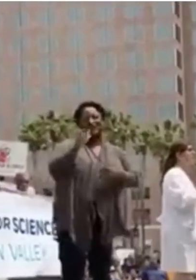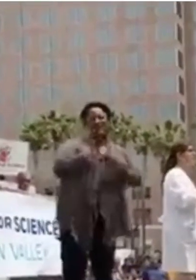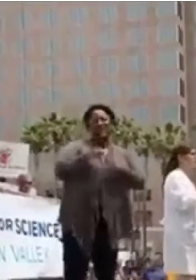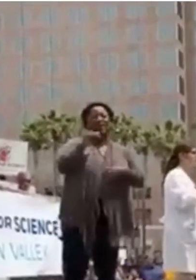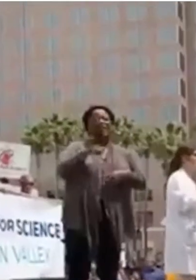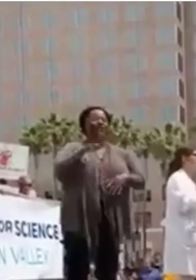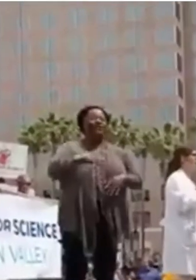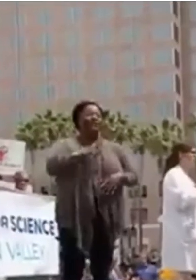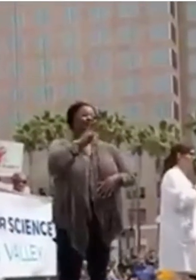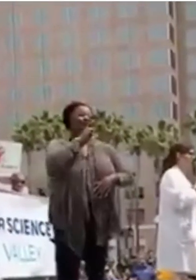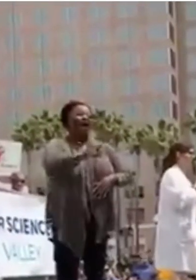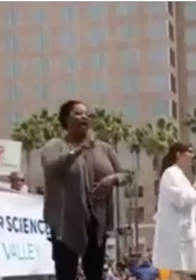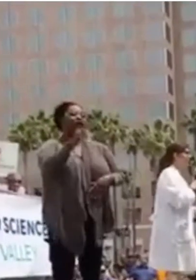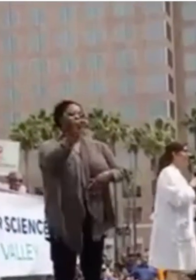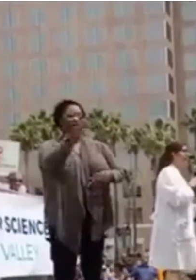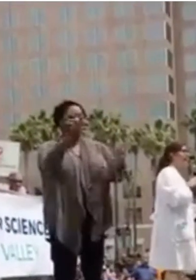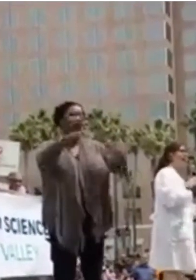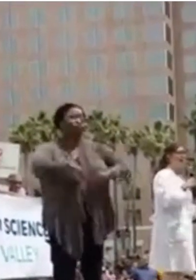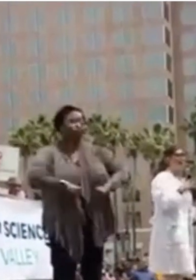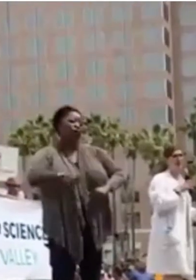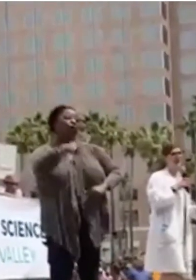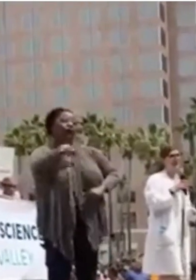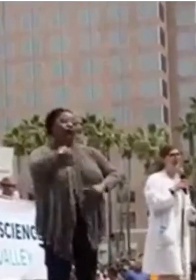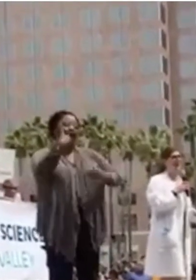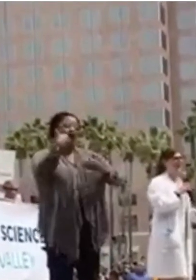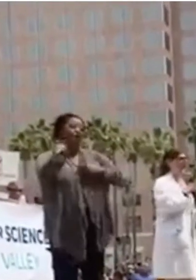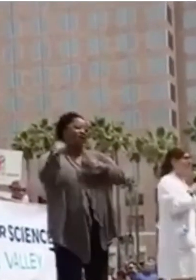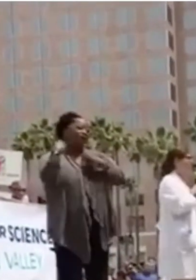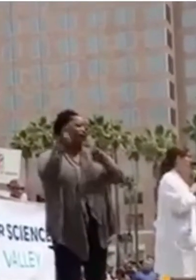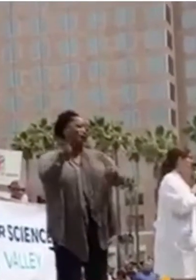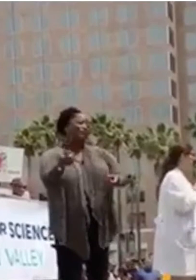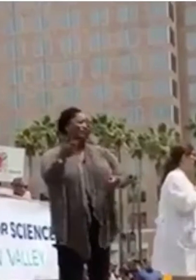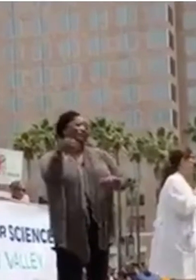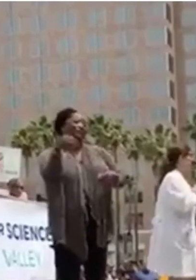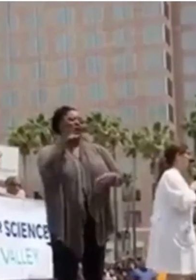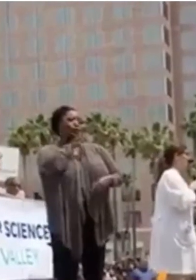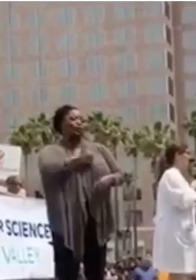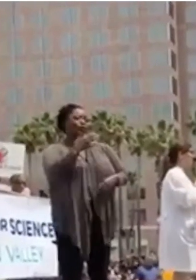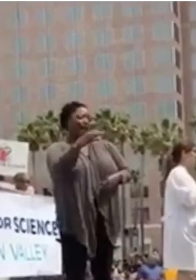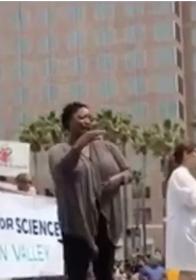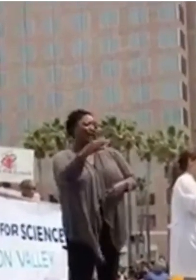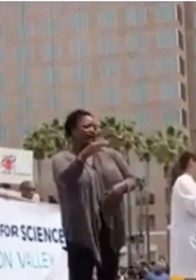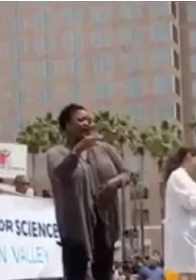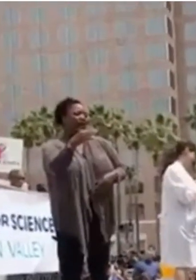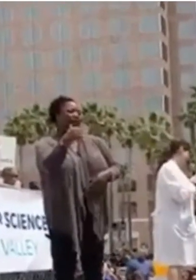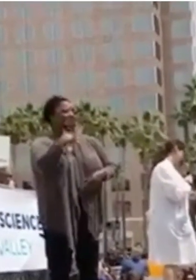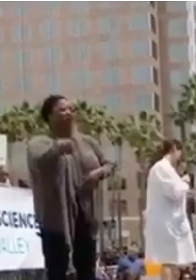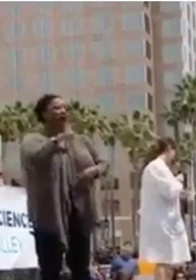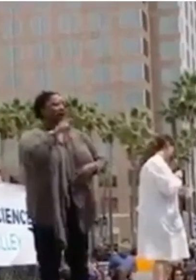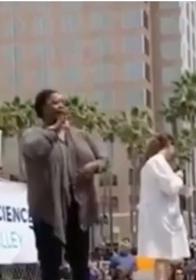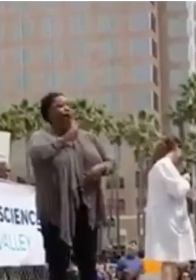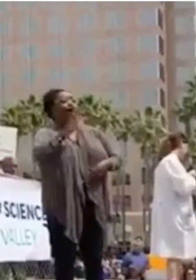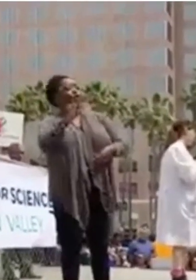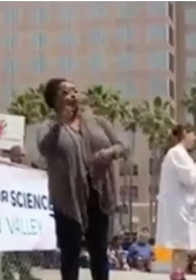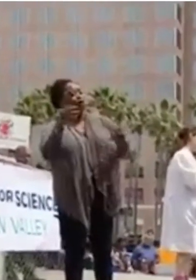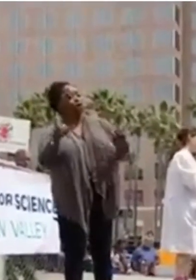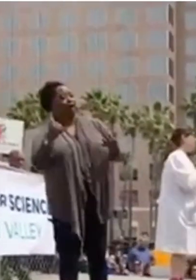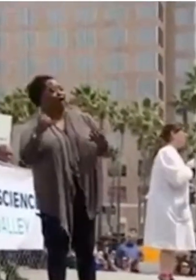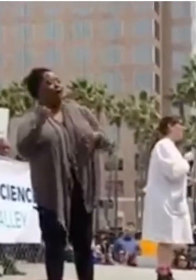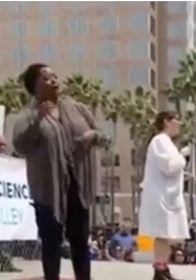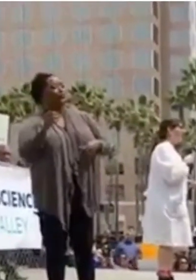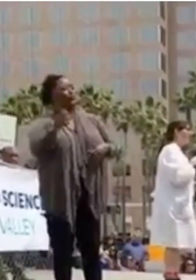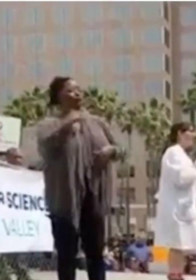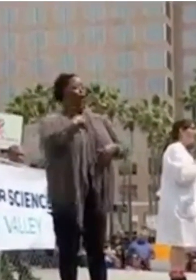This is my actual lab coat that I have had since I was about 19 years old, and I'm 41 now.